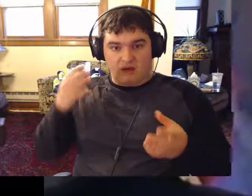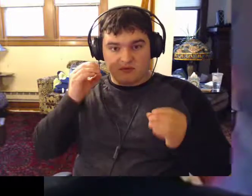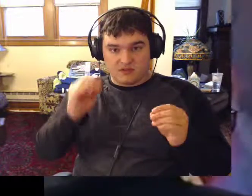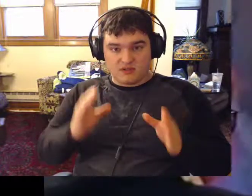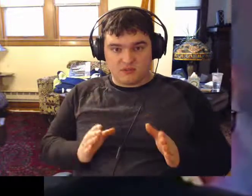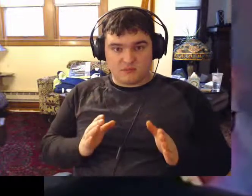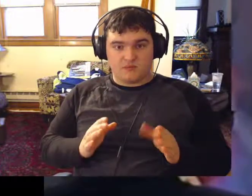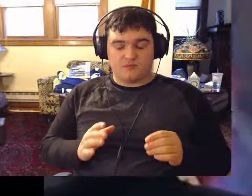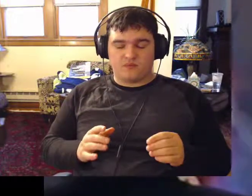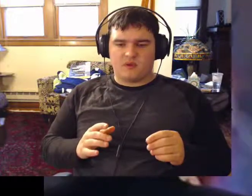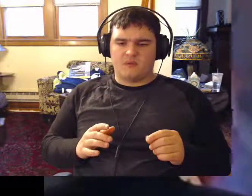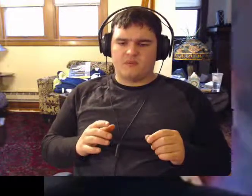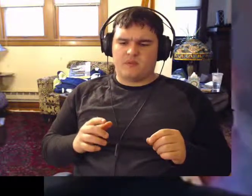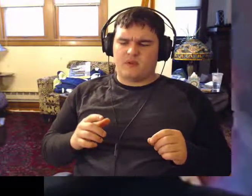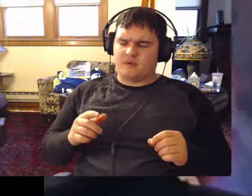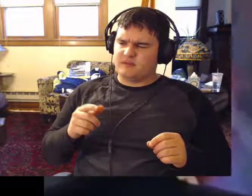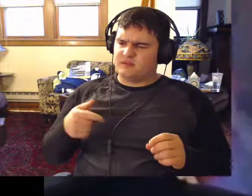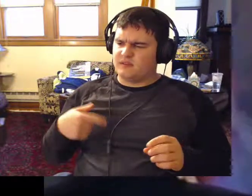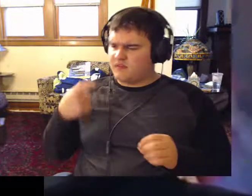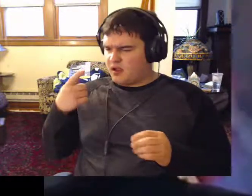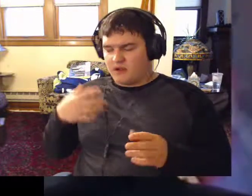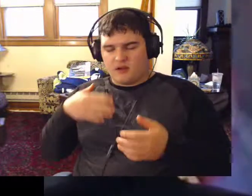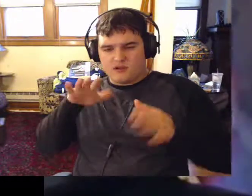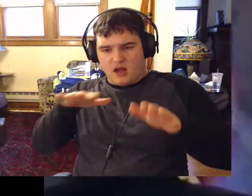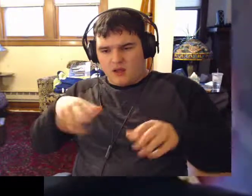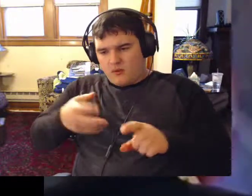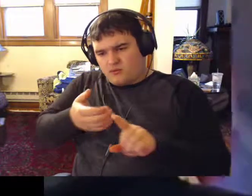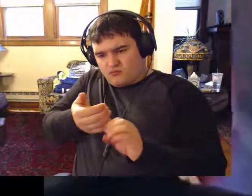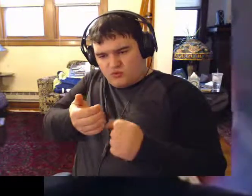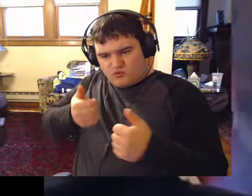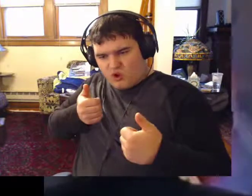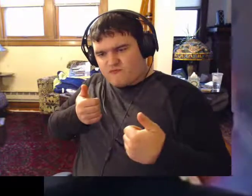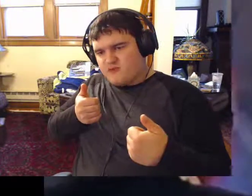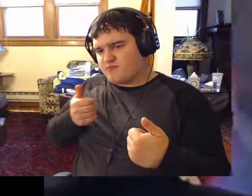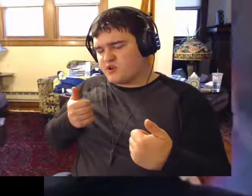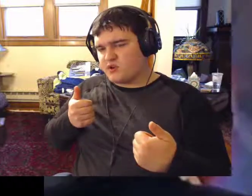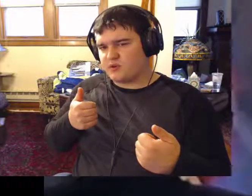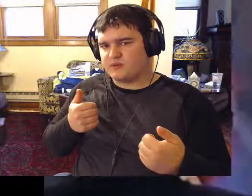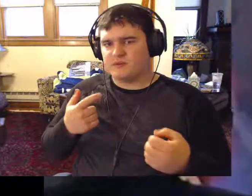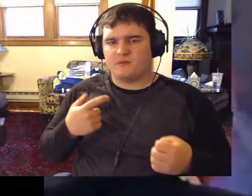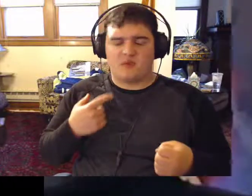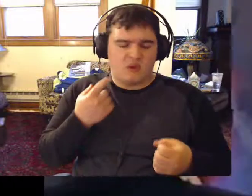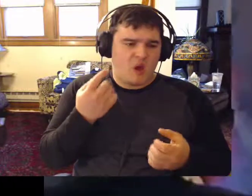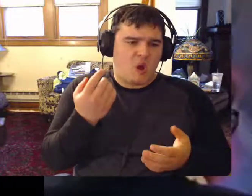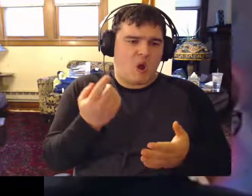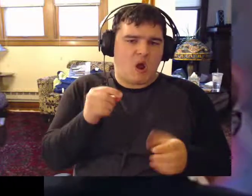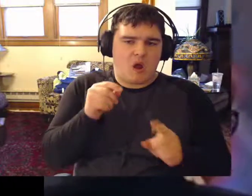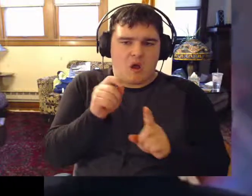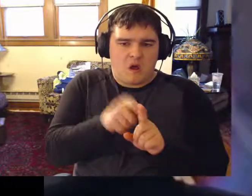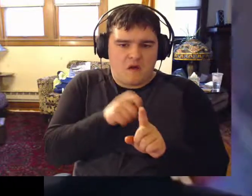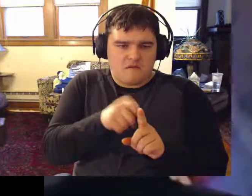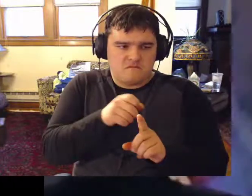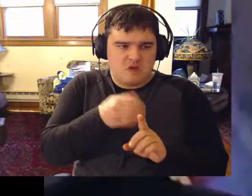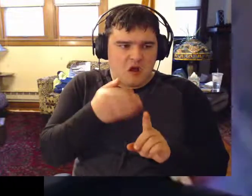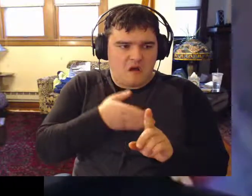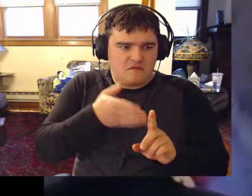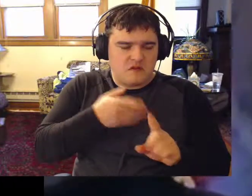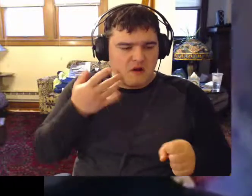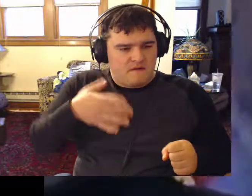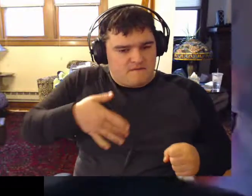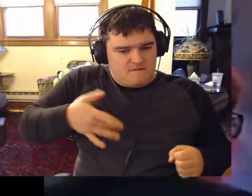was withdrawn from their peers. Oftentimes I would find them over by themselves at their